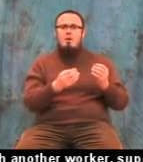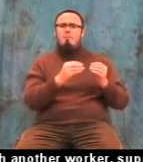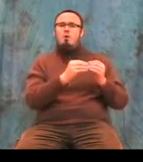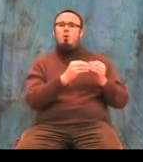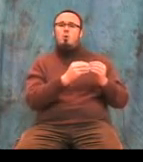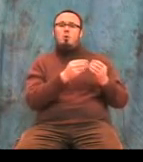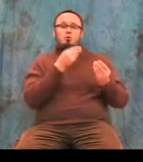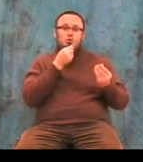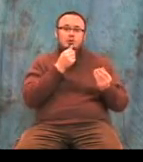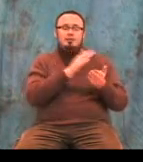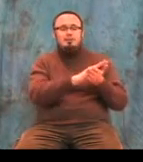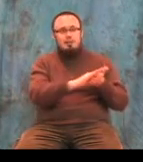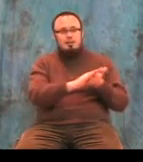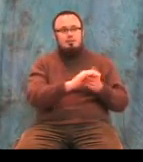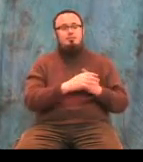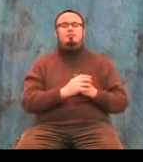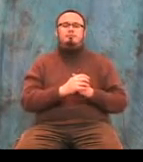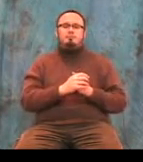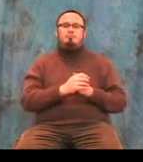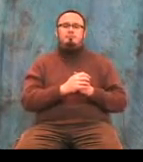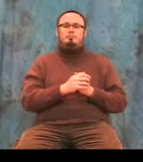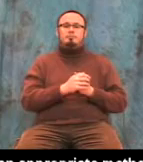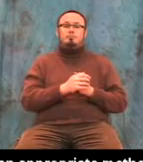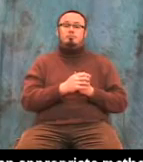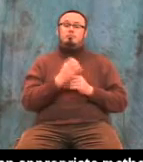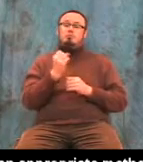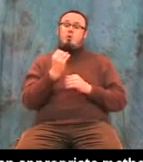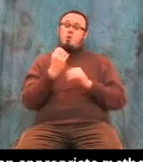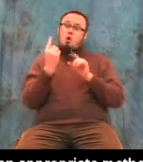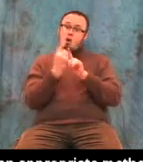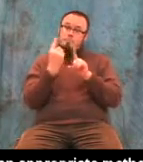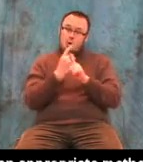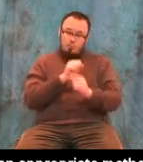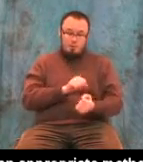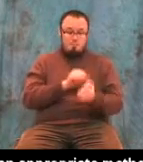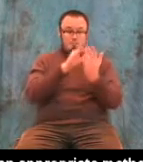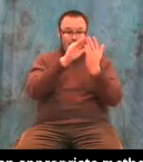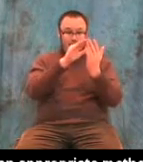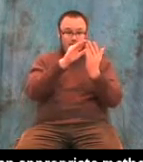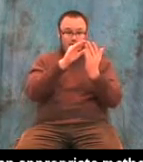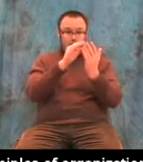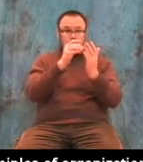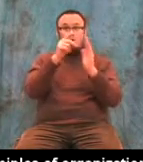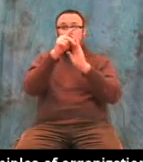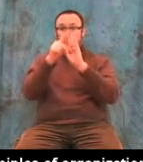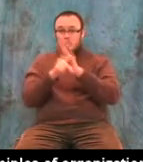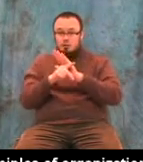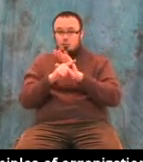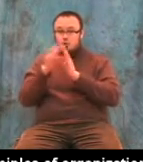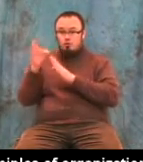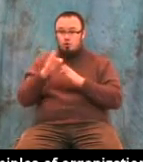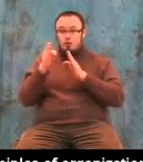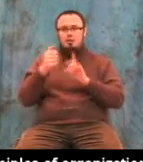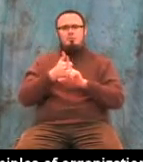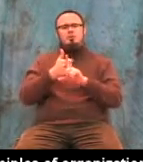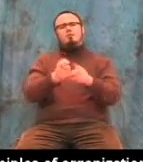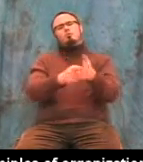be sweet and nice. So an appropriate method or principles of organization are